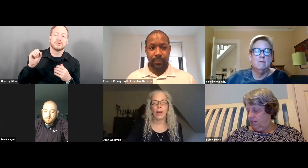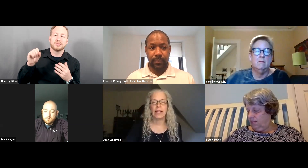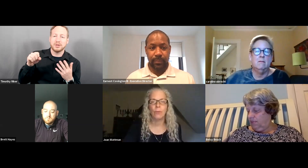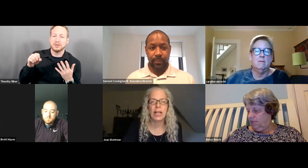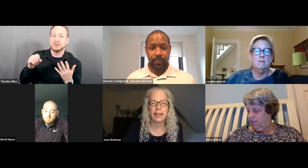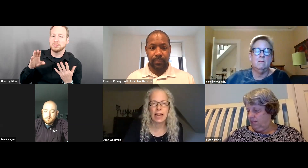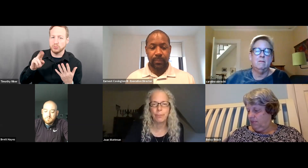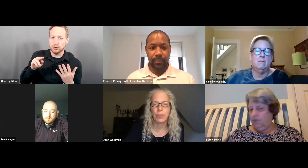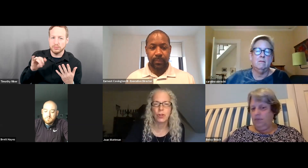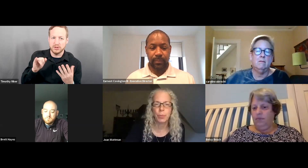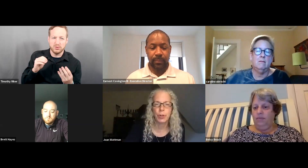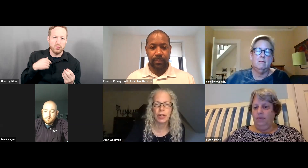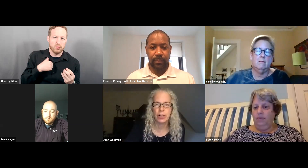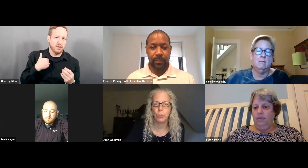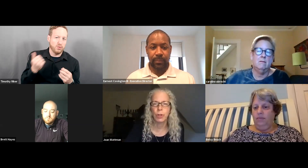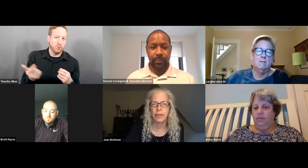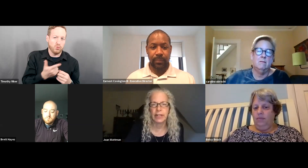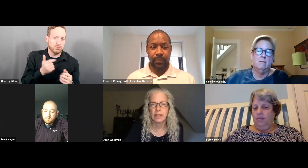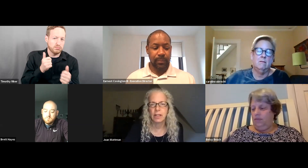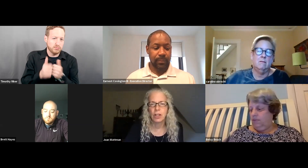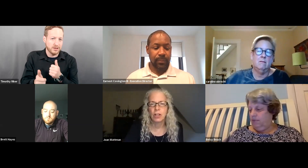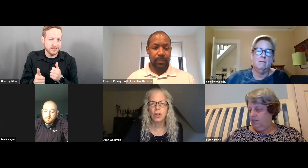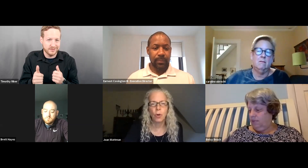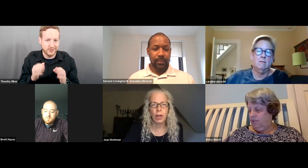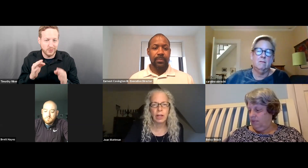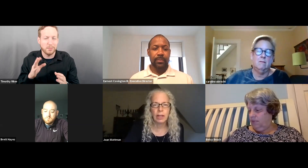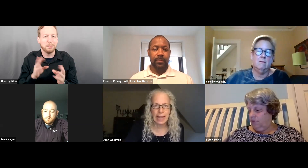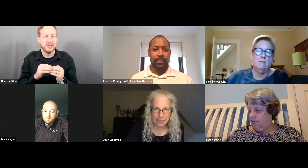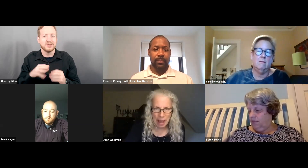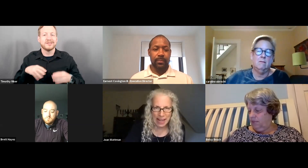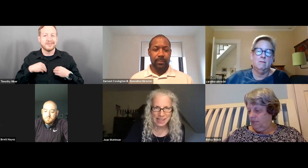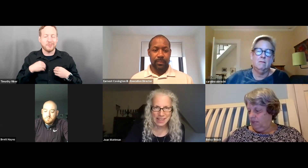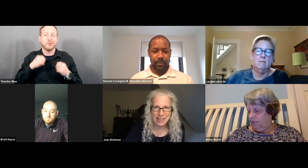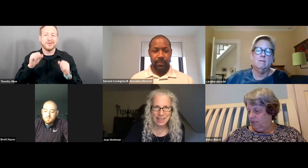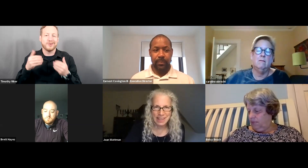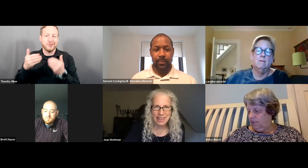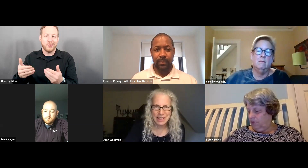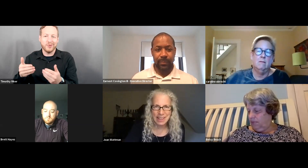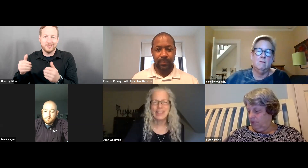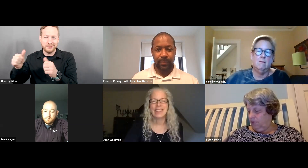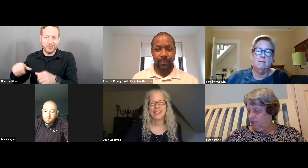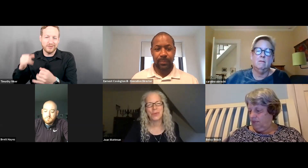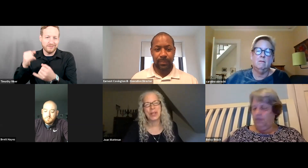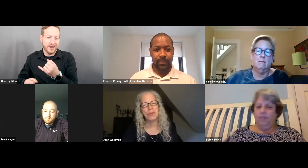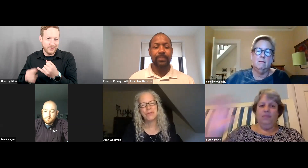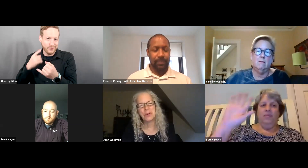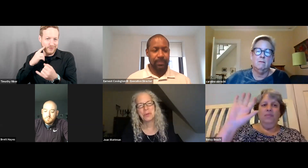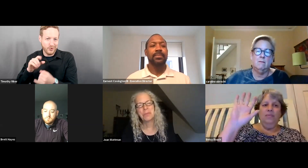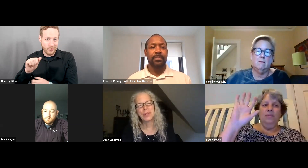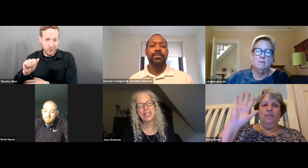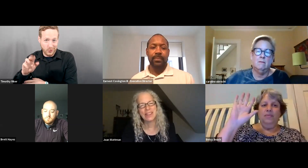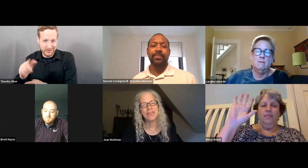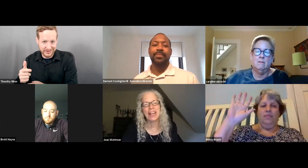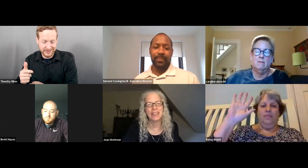Oh, great. We got that. The interpreter could hear you. Perfect. So that's passed. So we can move forward